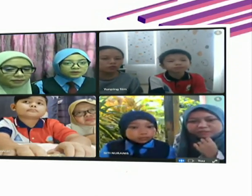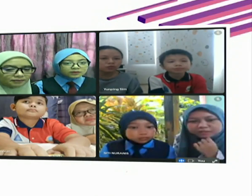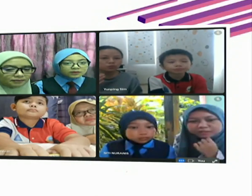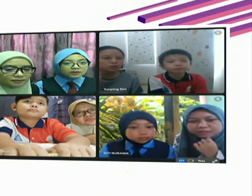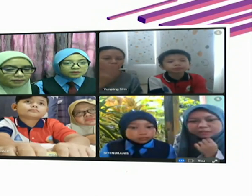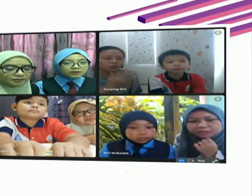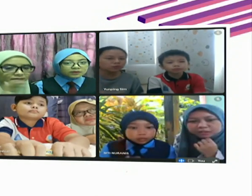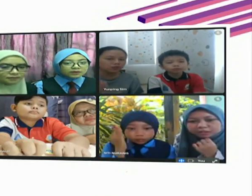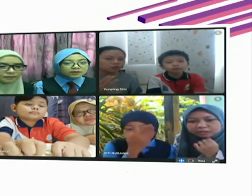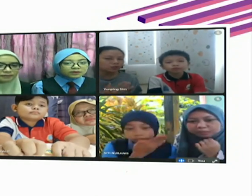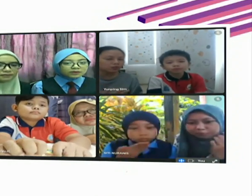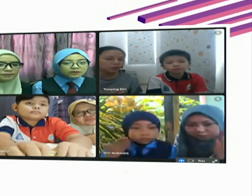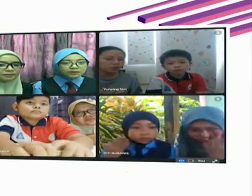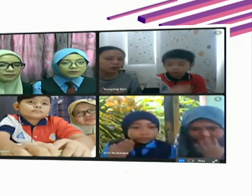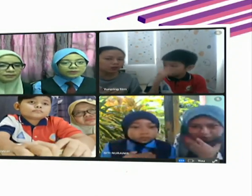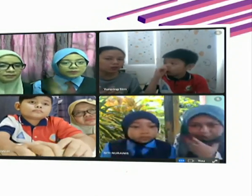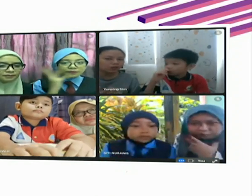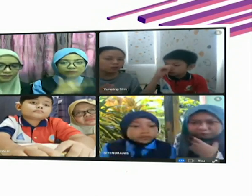beautiful doll.